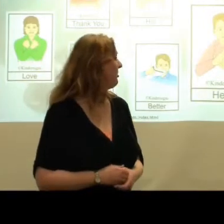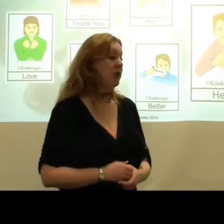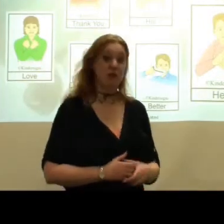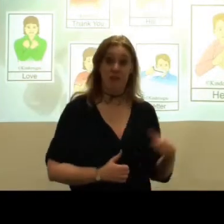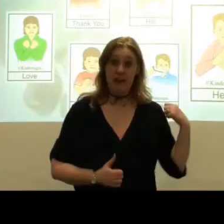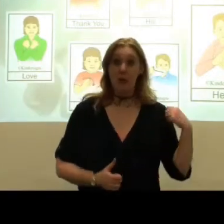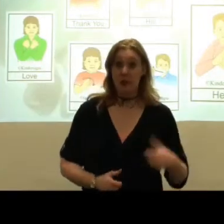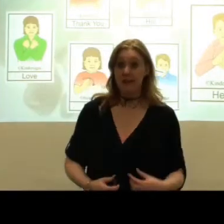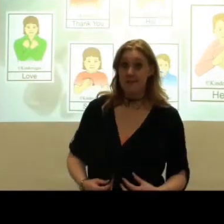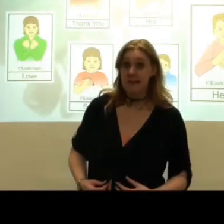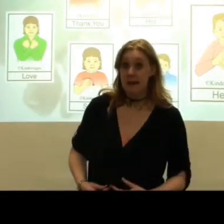the use of that one instead.